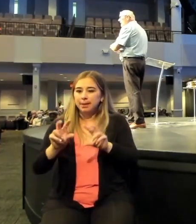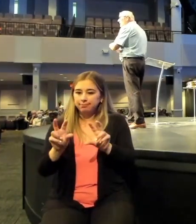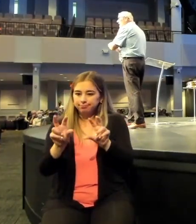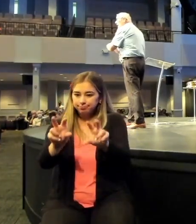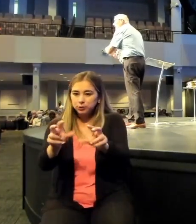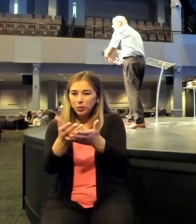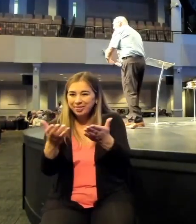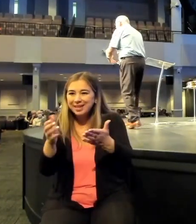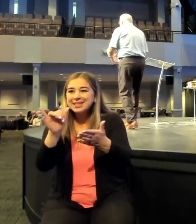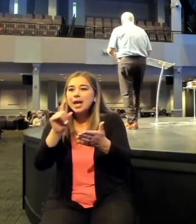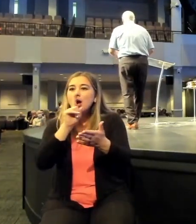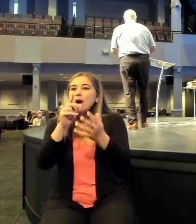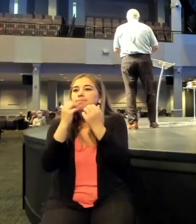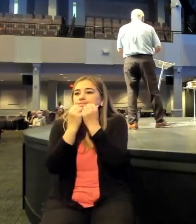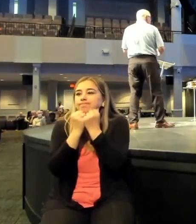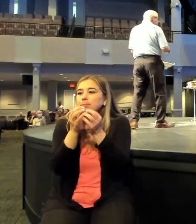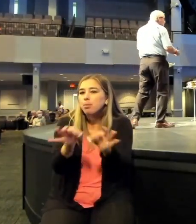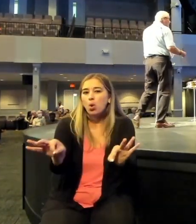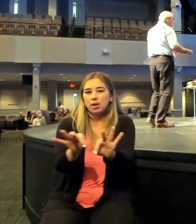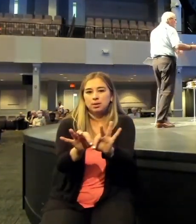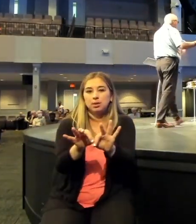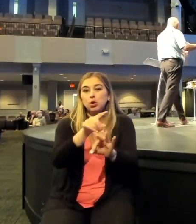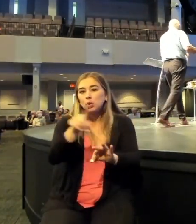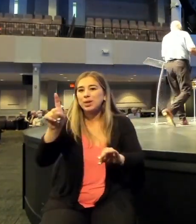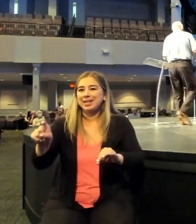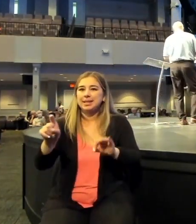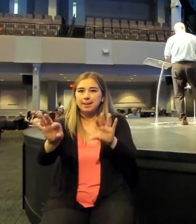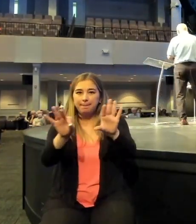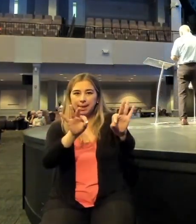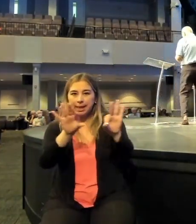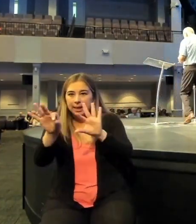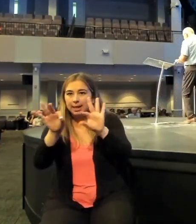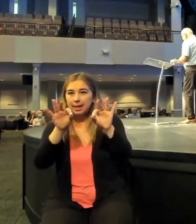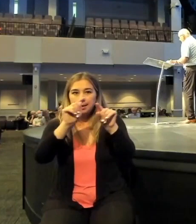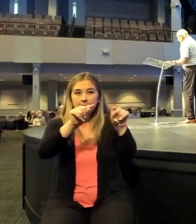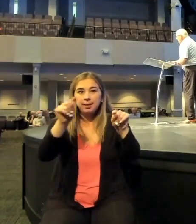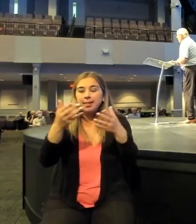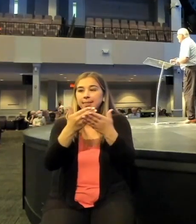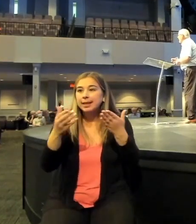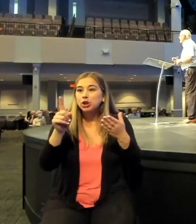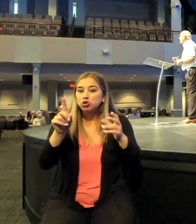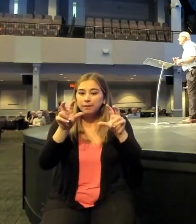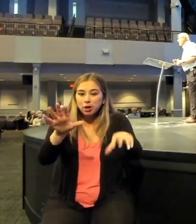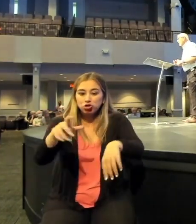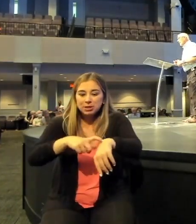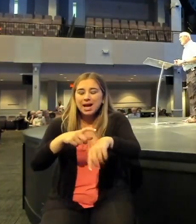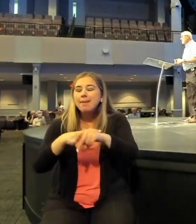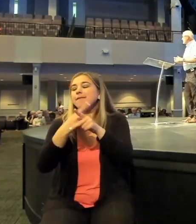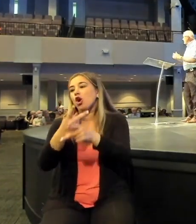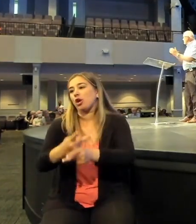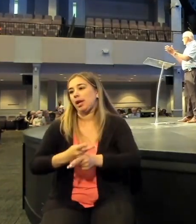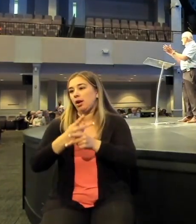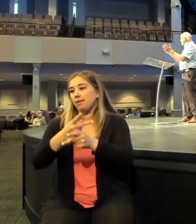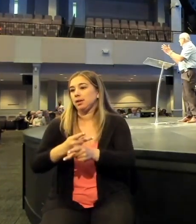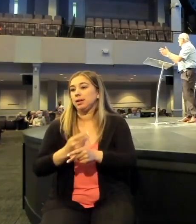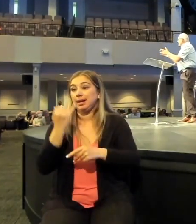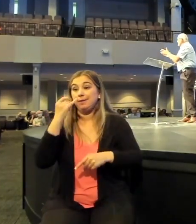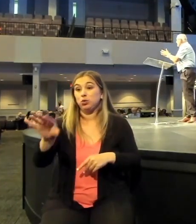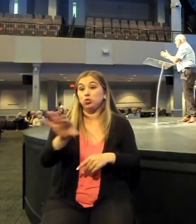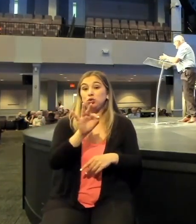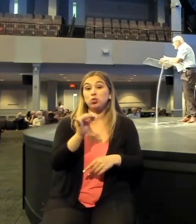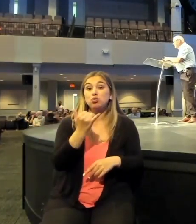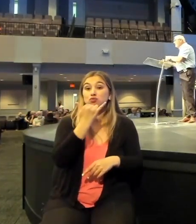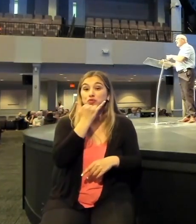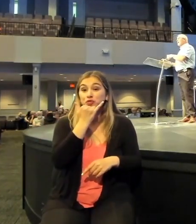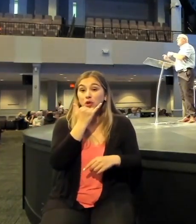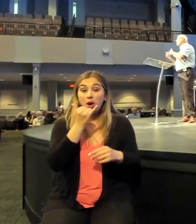that are really valuable. And so you need to choose your values very, very carefully, because if you choose the wrong set